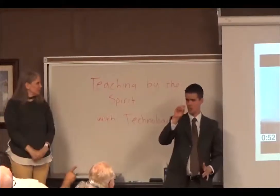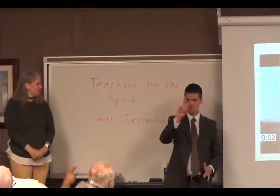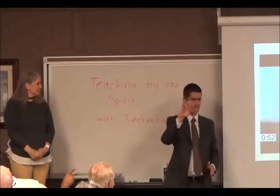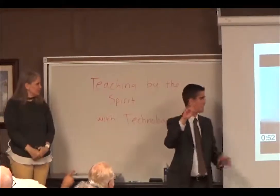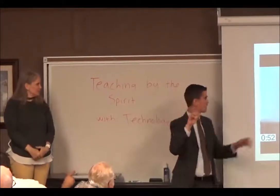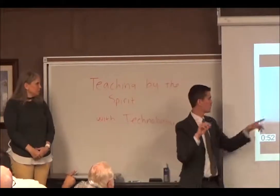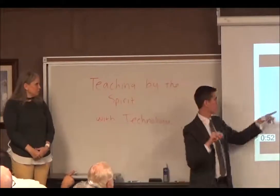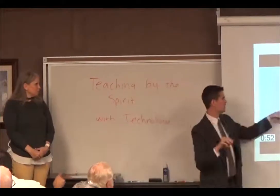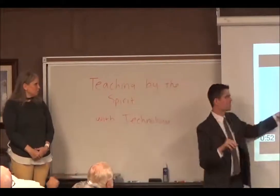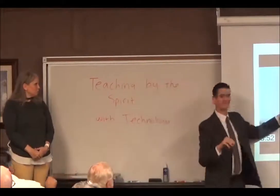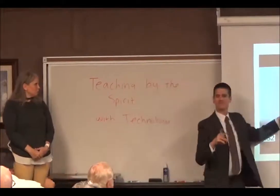video.